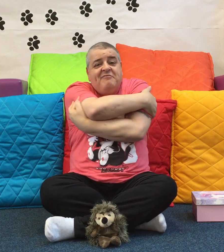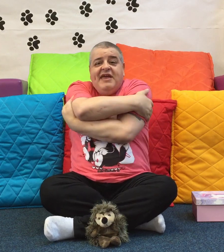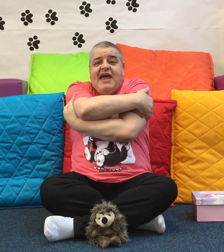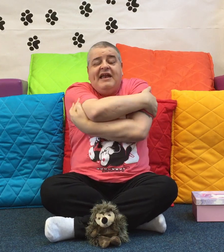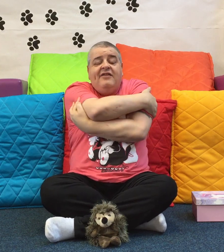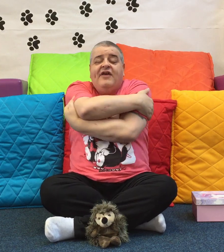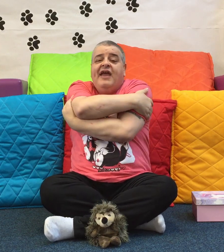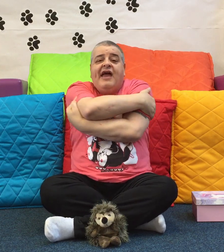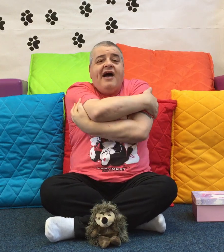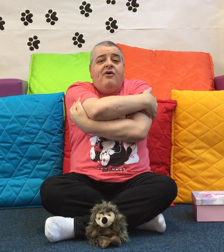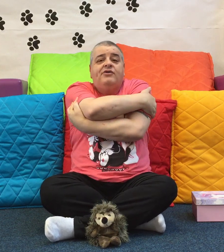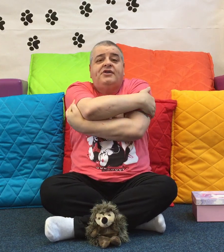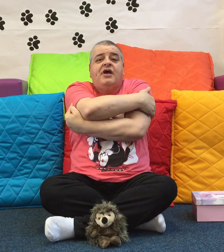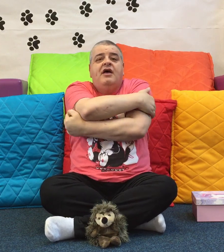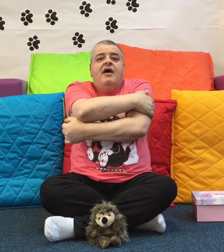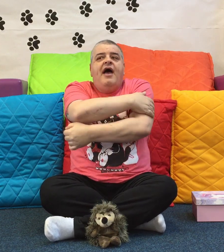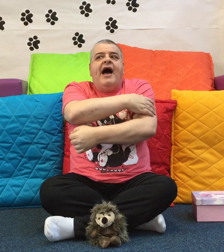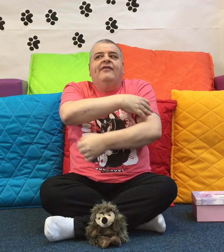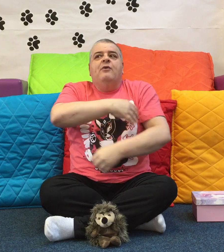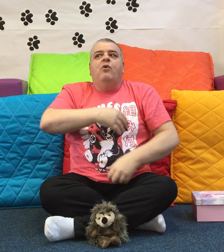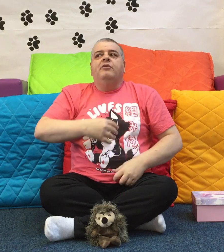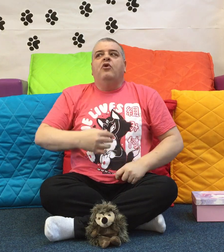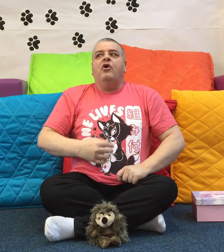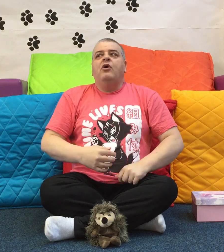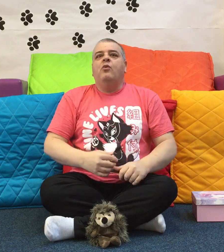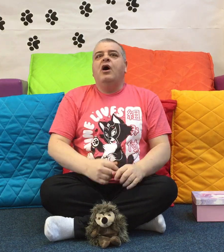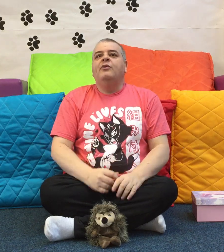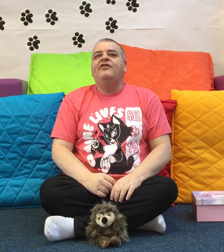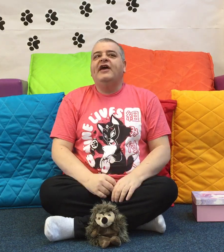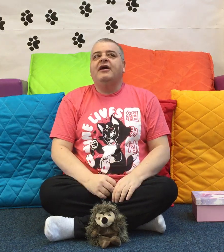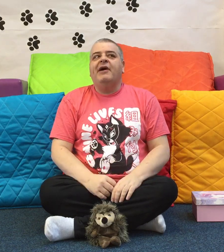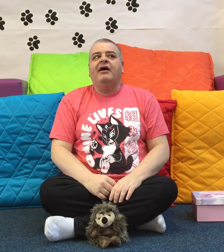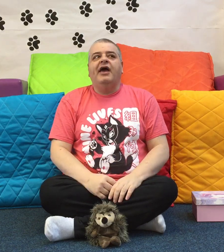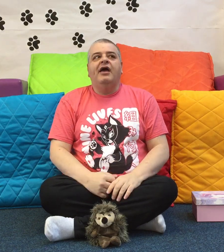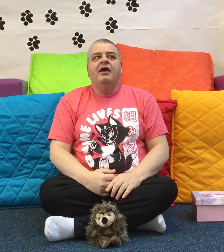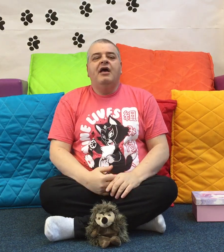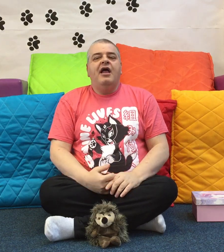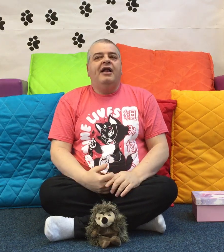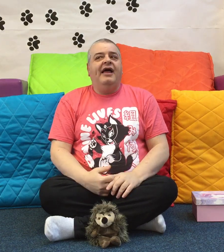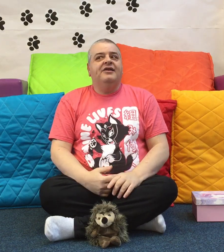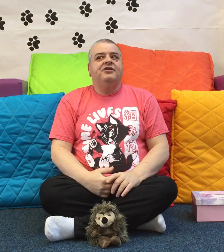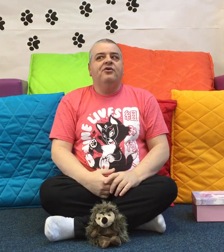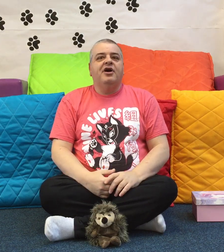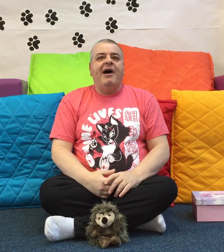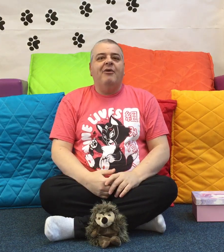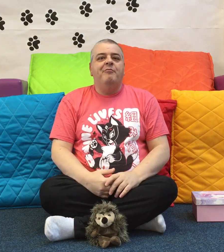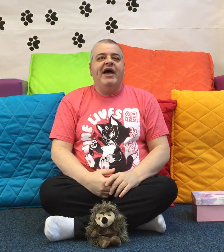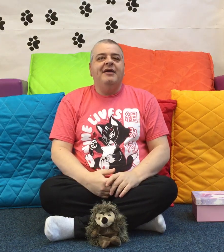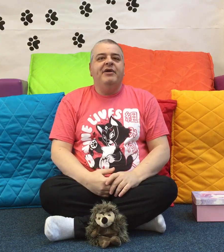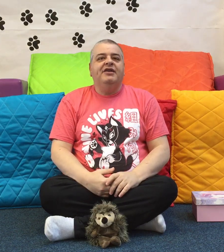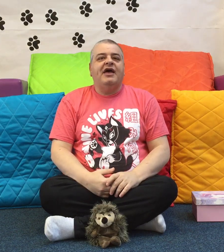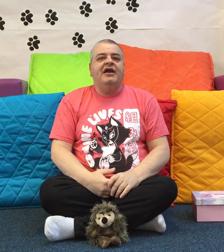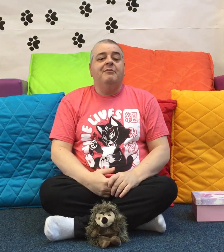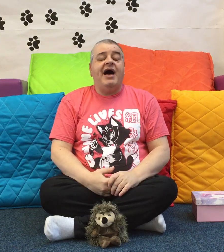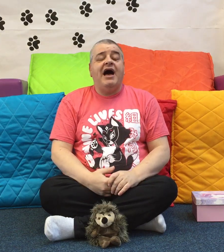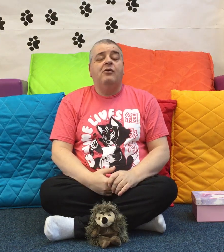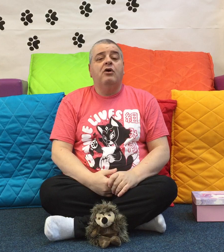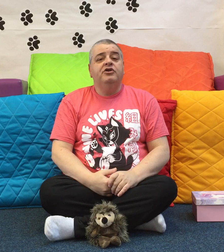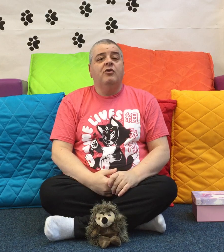be anything else. And then one more, while we think about it, let's talk about babies. And no matter how old you